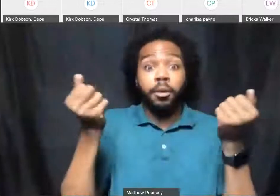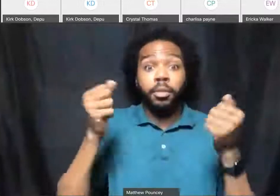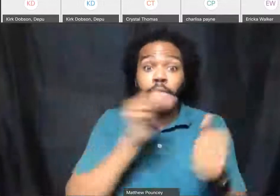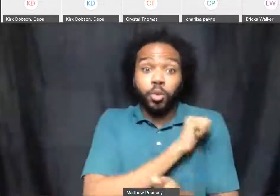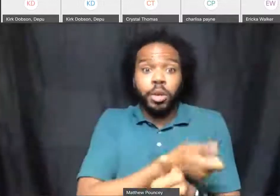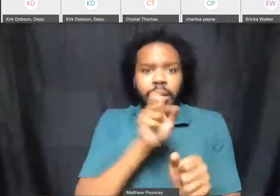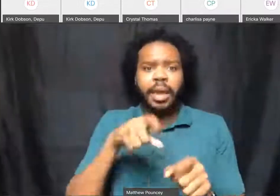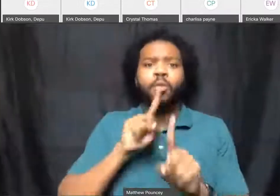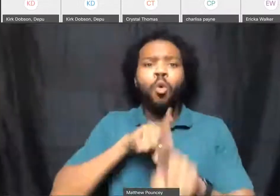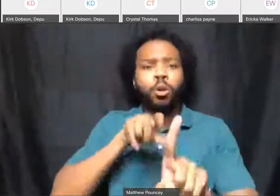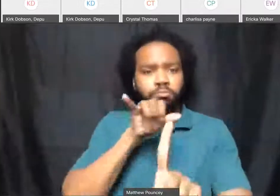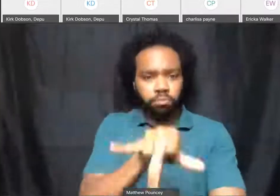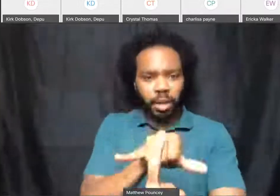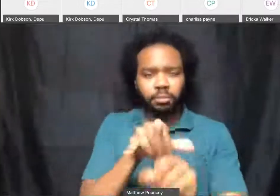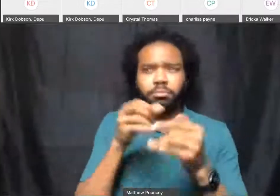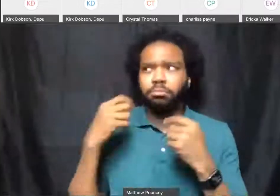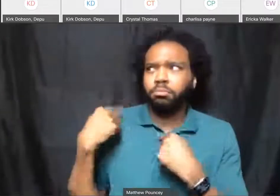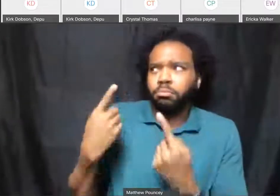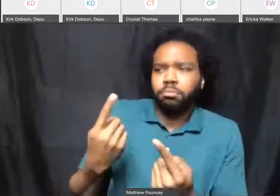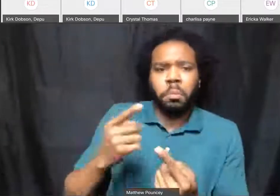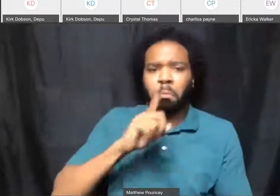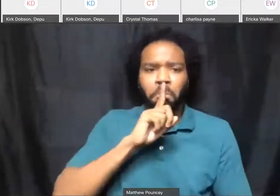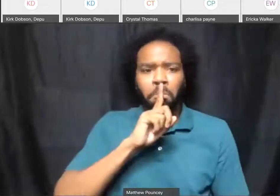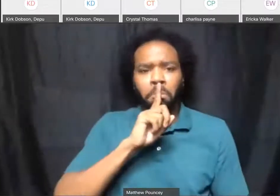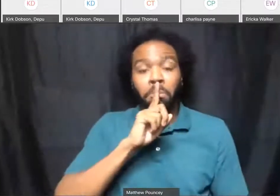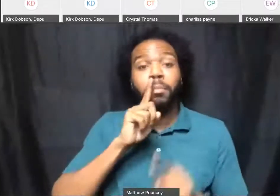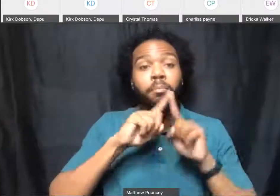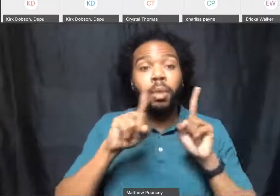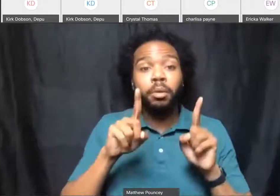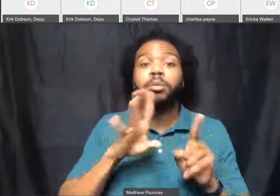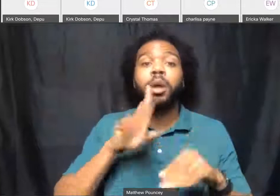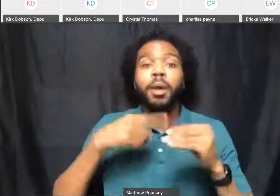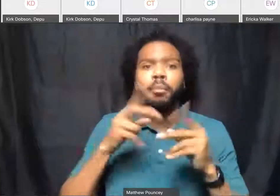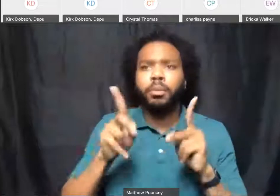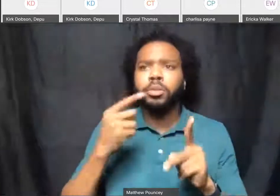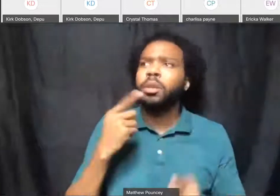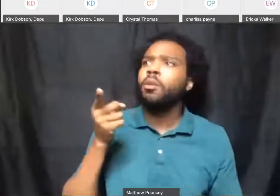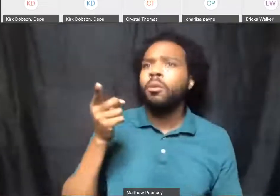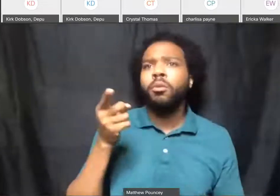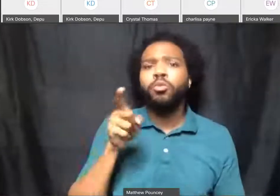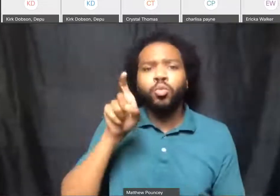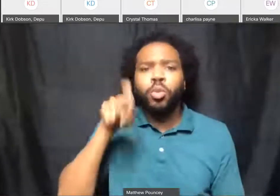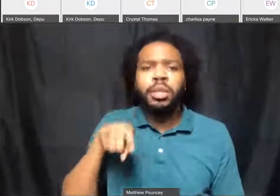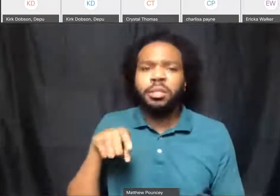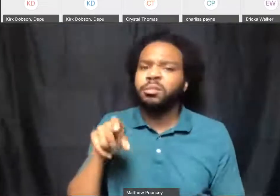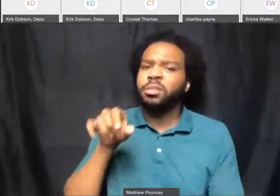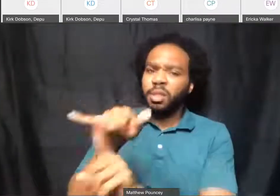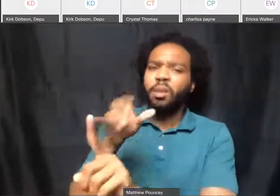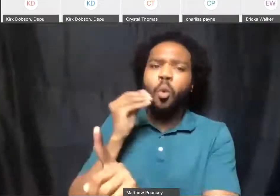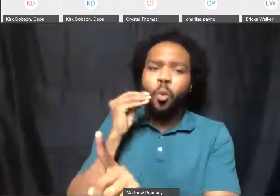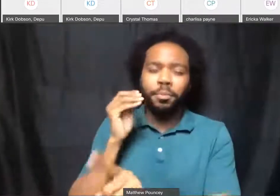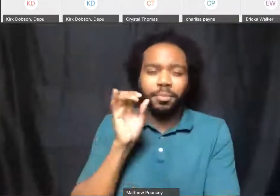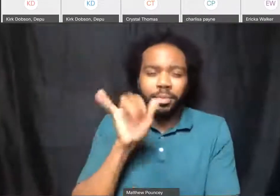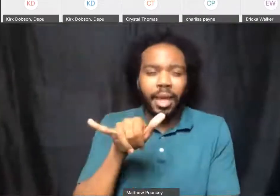they haven't really done that. But what we are referring to is when people are said, you really need to stay at home. And that is to